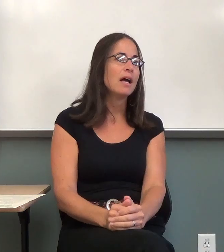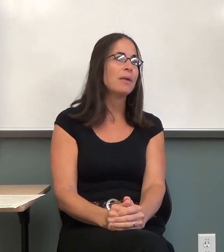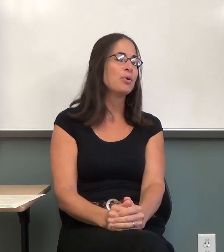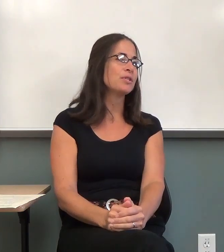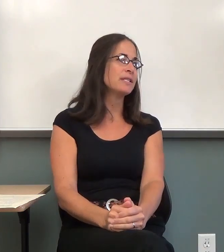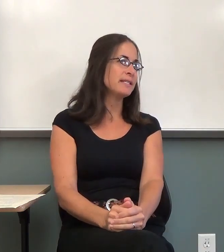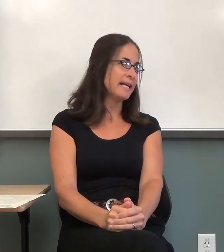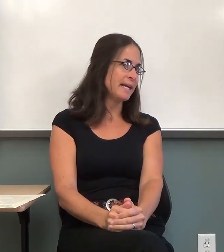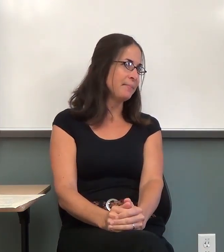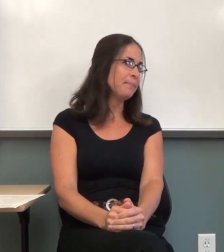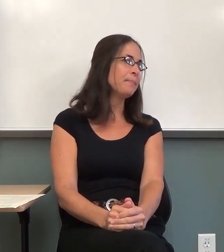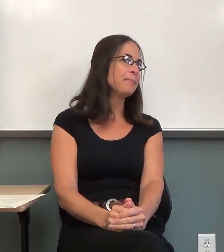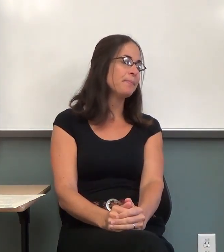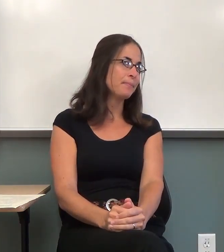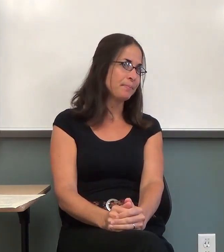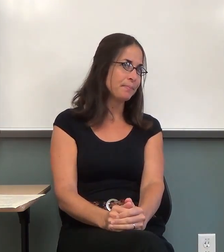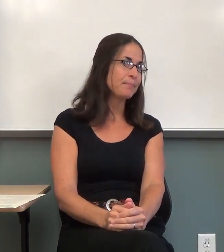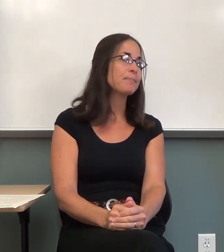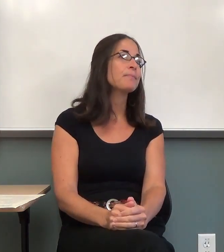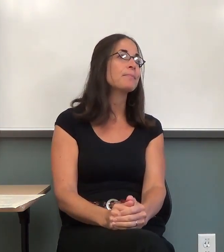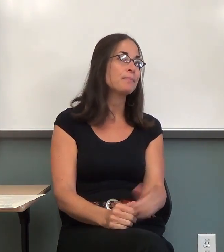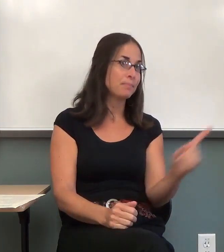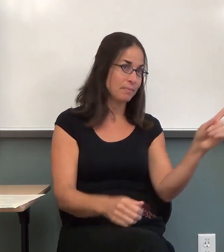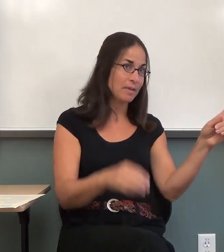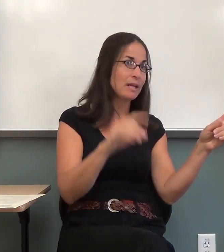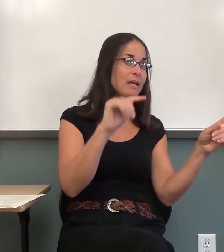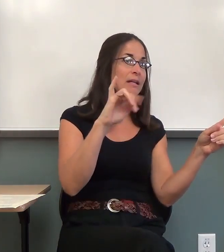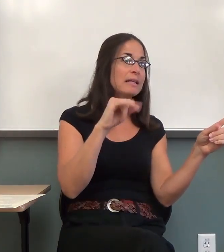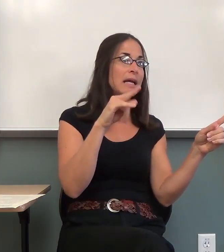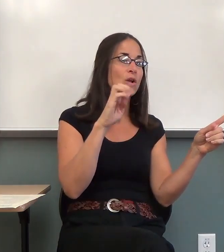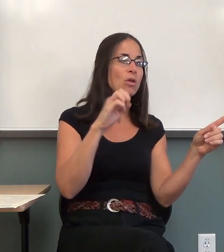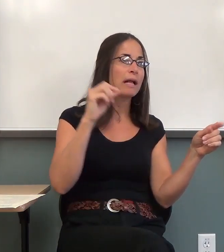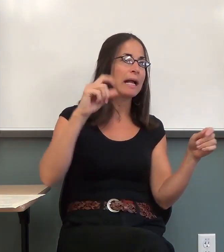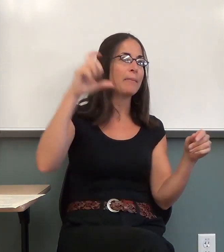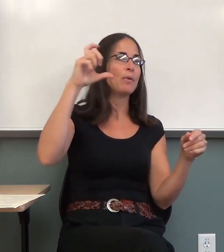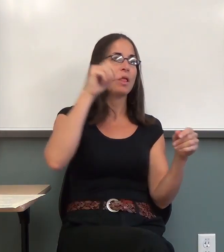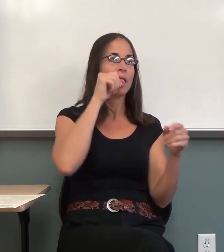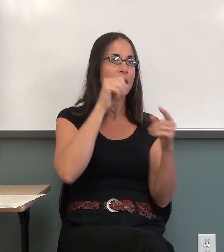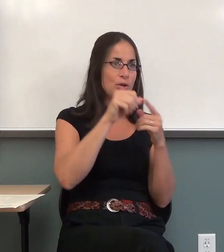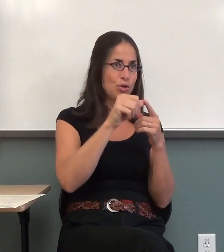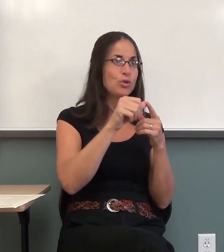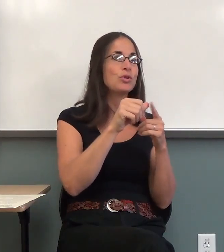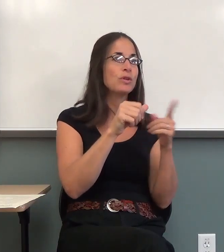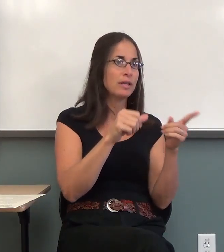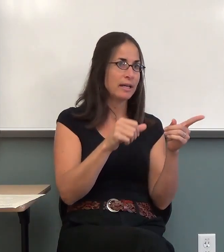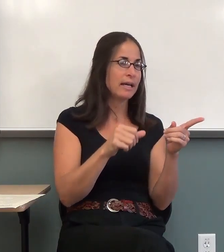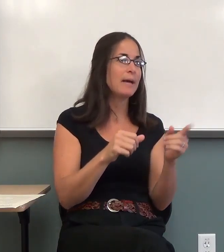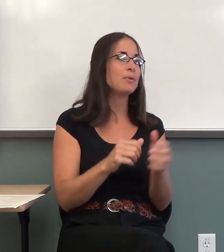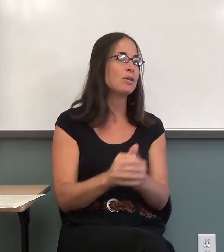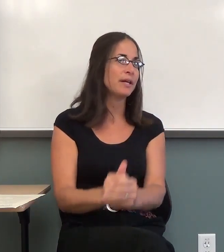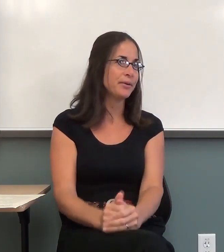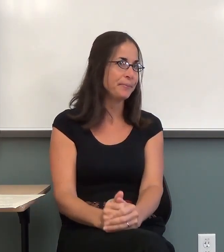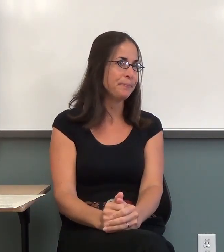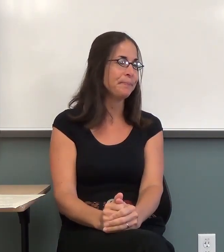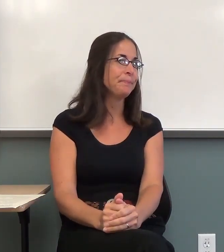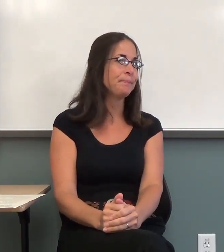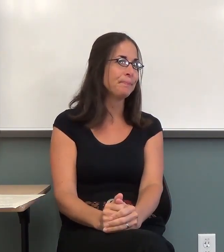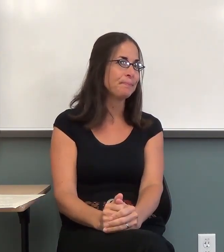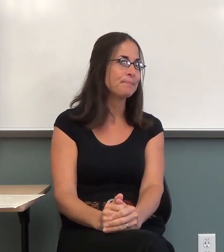Names, Person's Specific name. Titles titles, with capital letters. and it has capitalization. Capital letter.